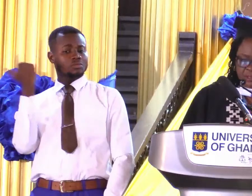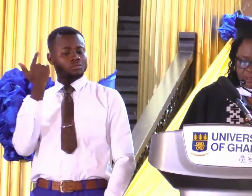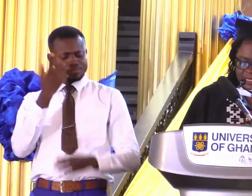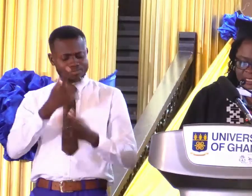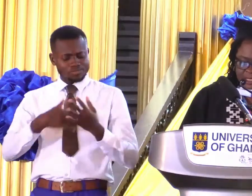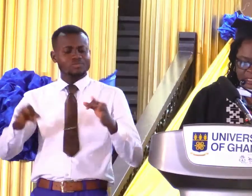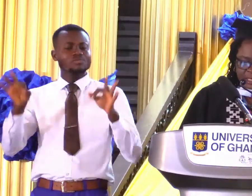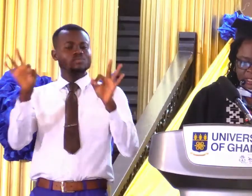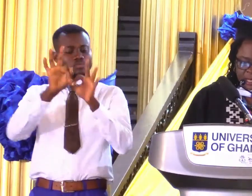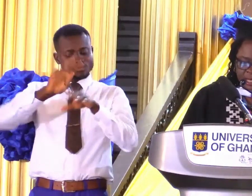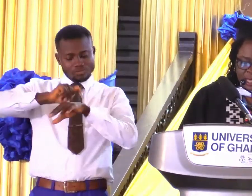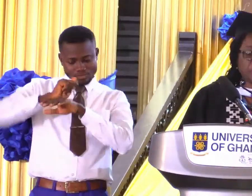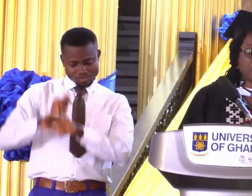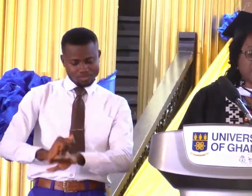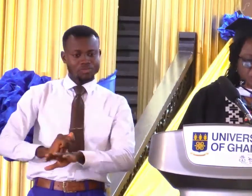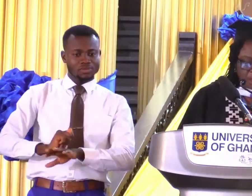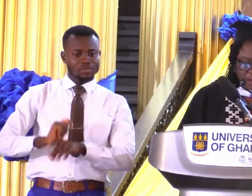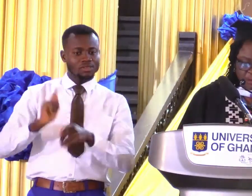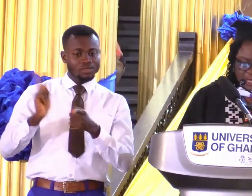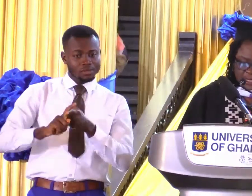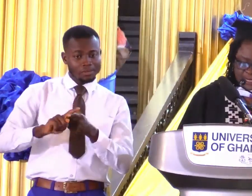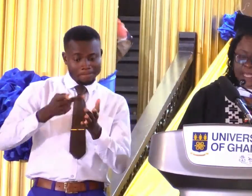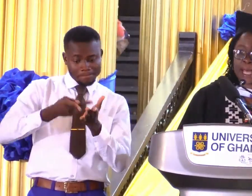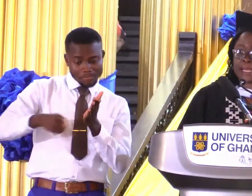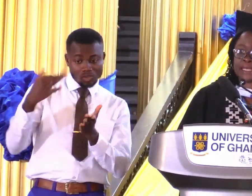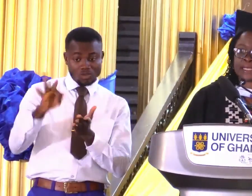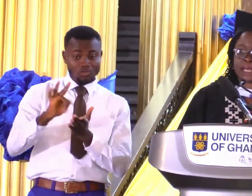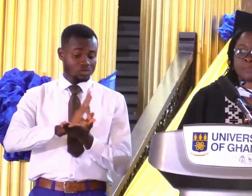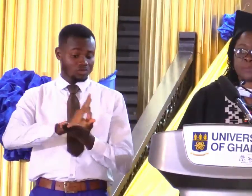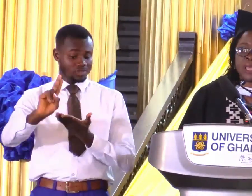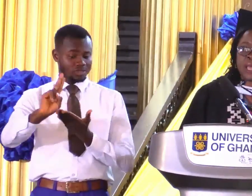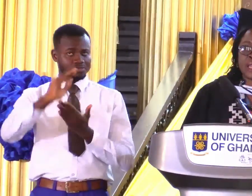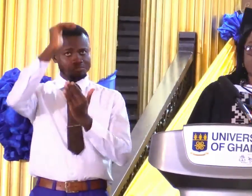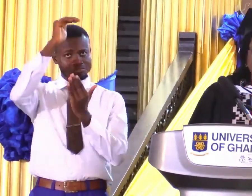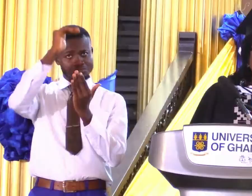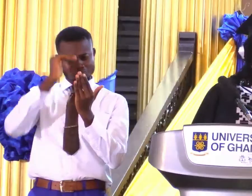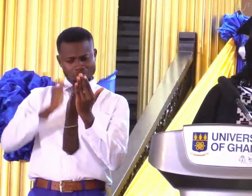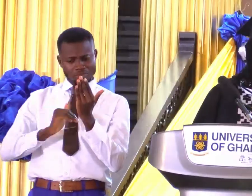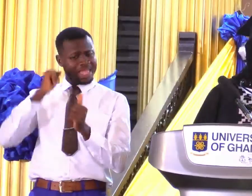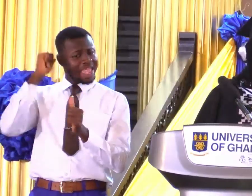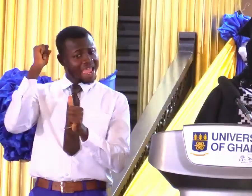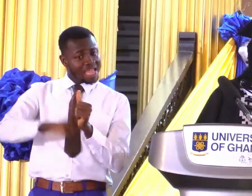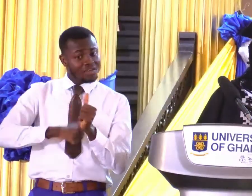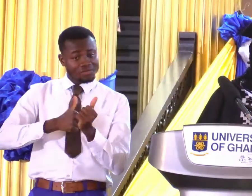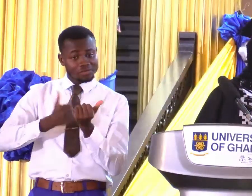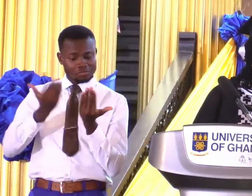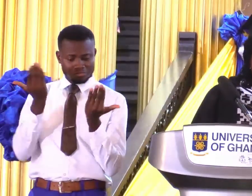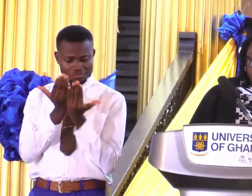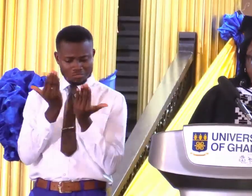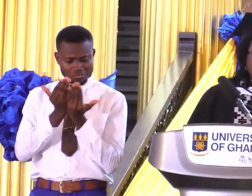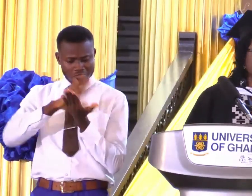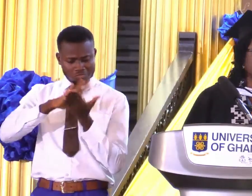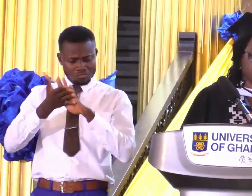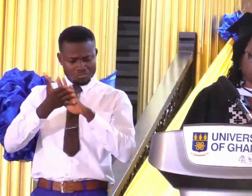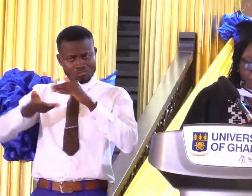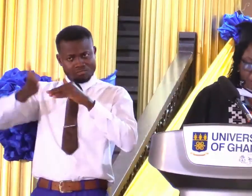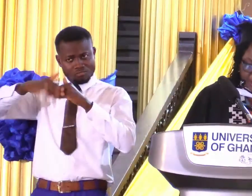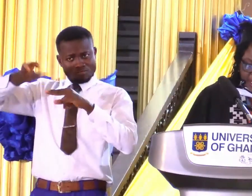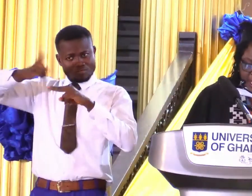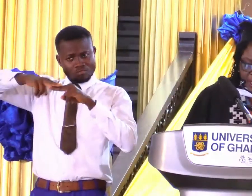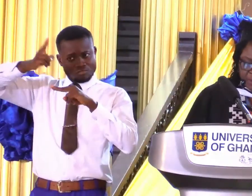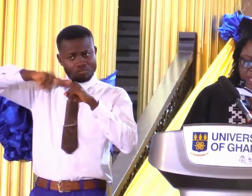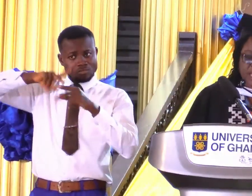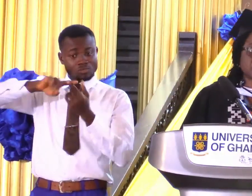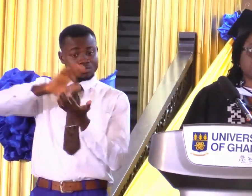African tradition and part of the university's calendar, and every academic who rises to the rank of